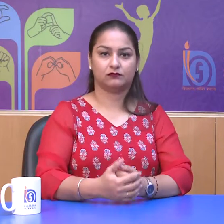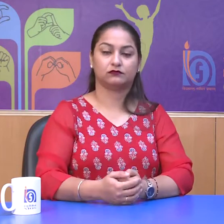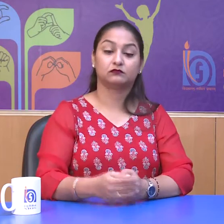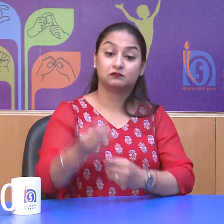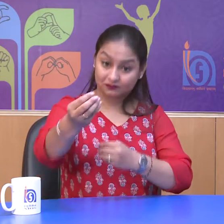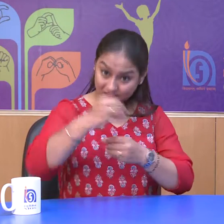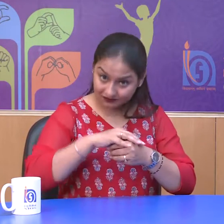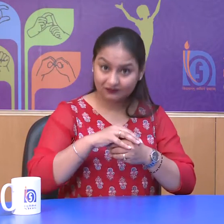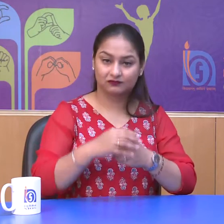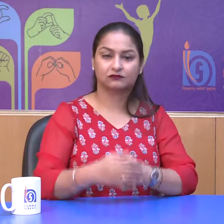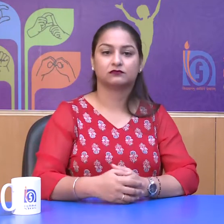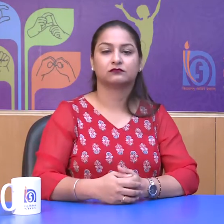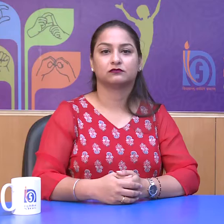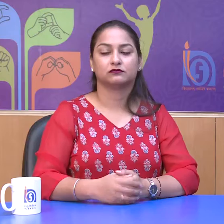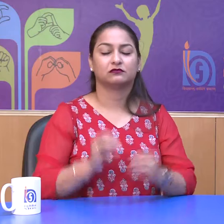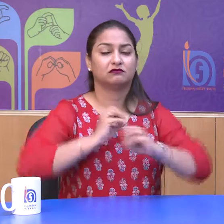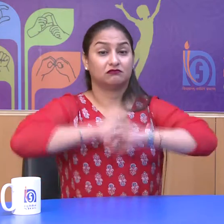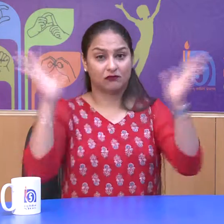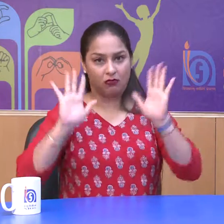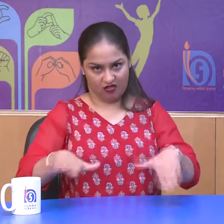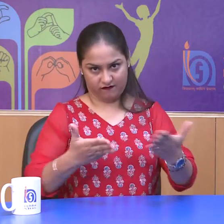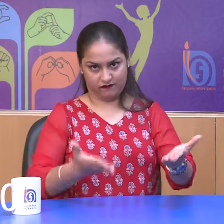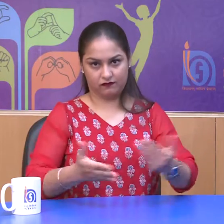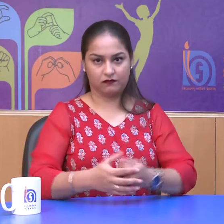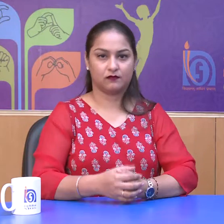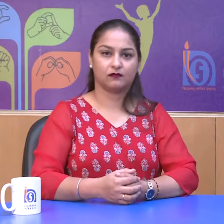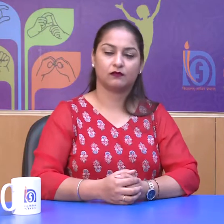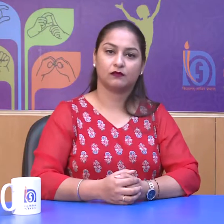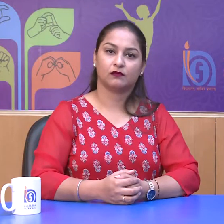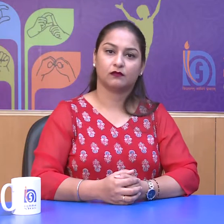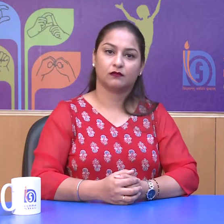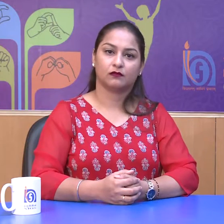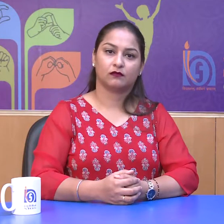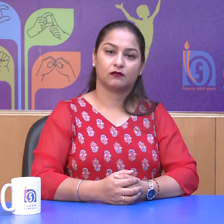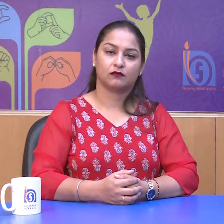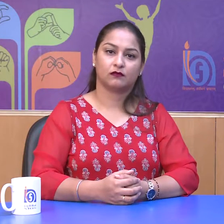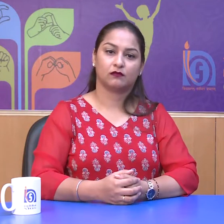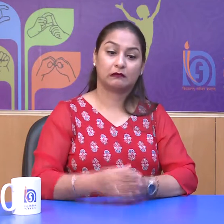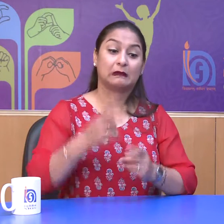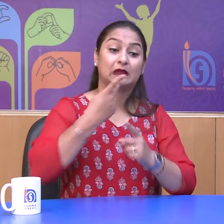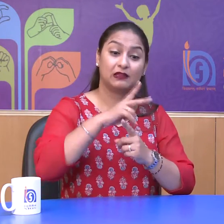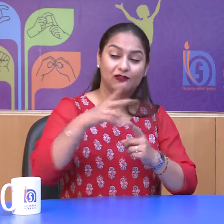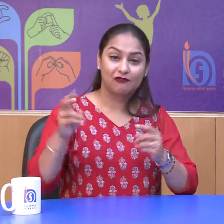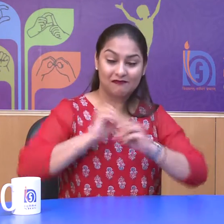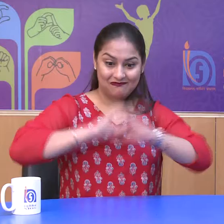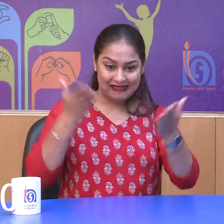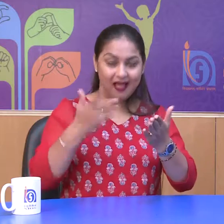produce sparks of fire, blaze with various colors, and